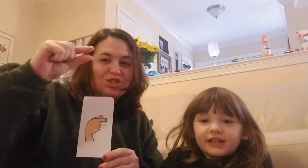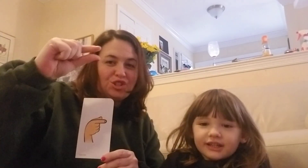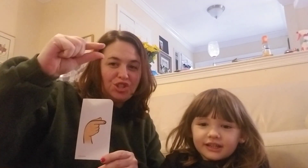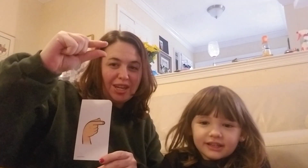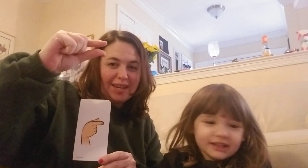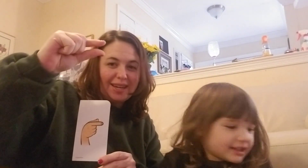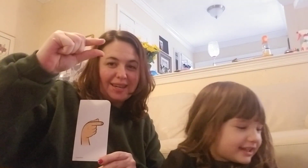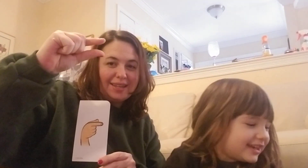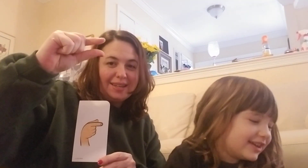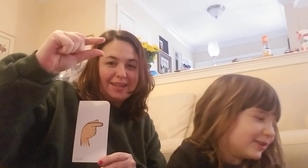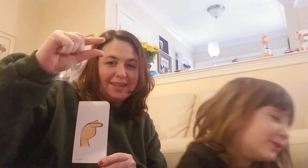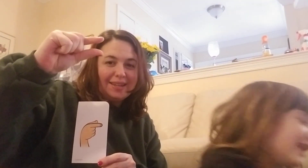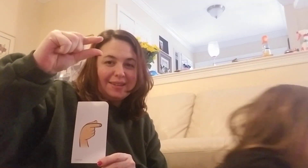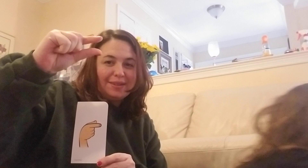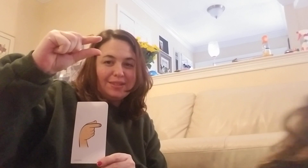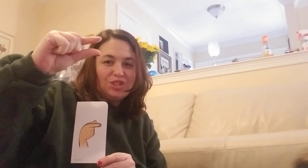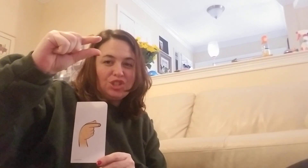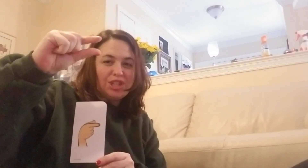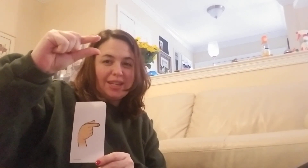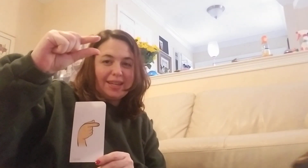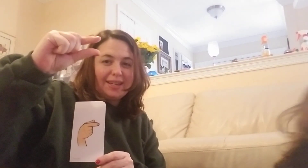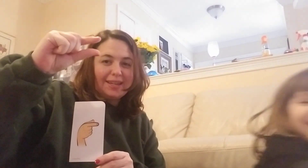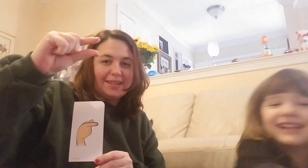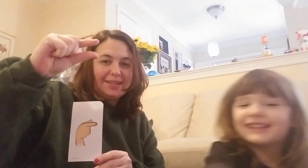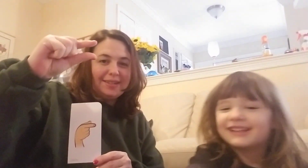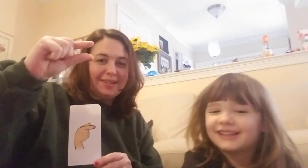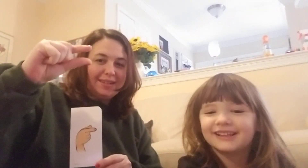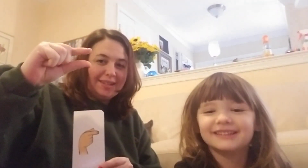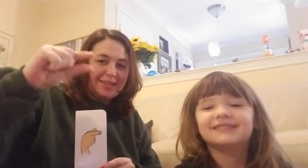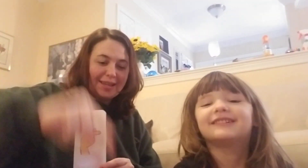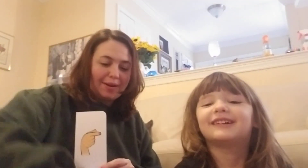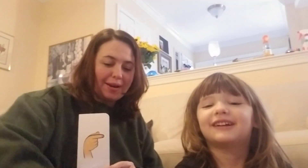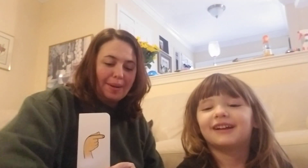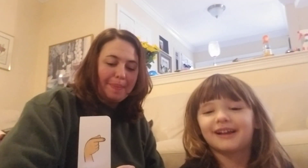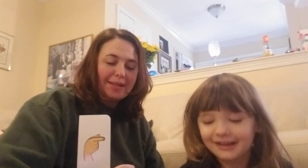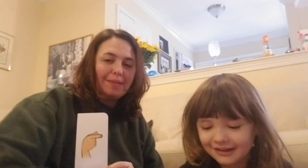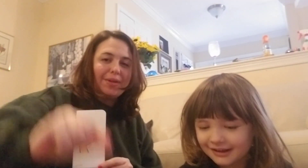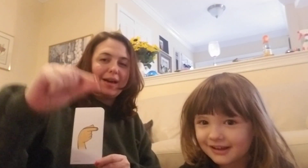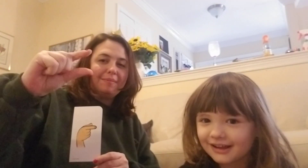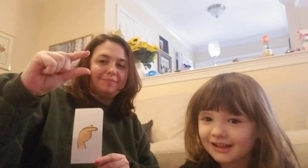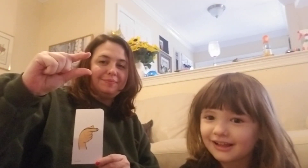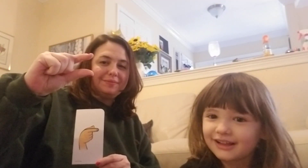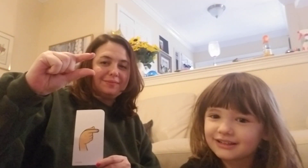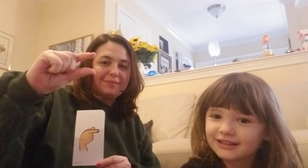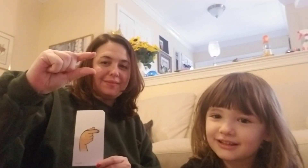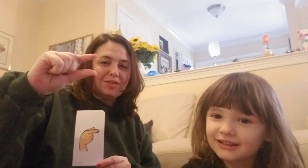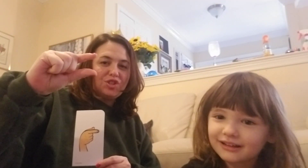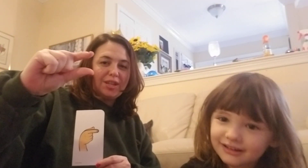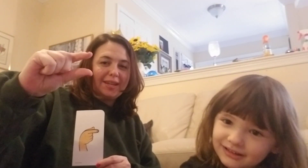G. Q. G. Like you're gonna pick something up. G.